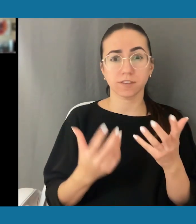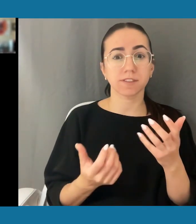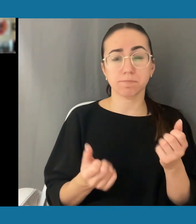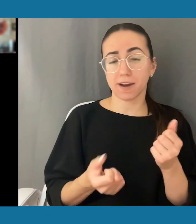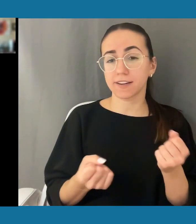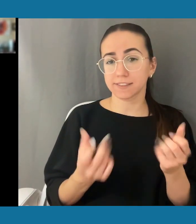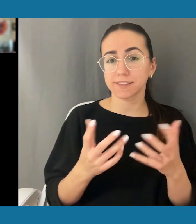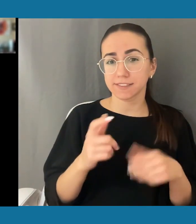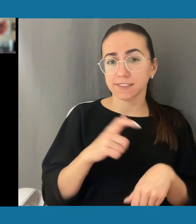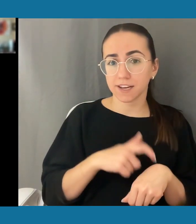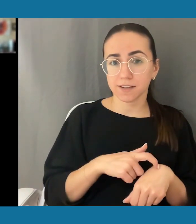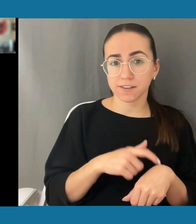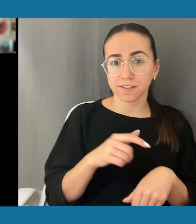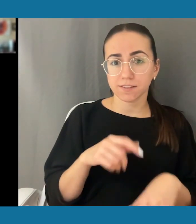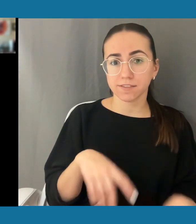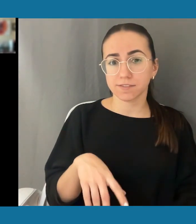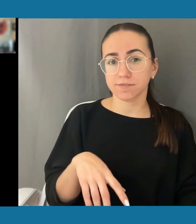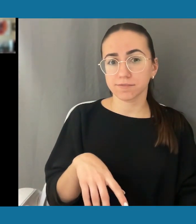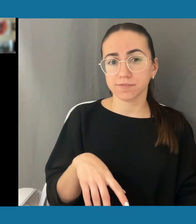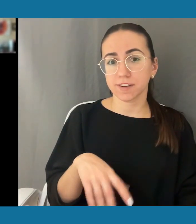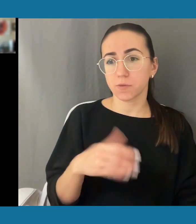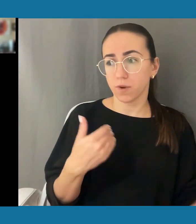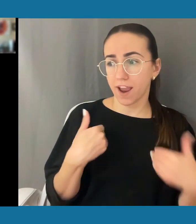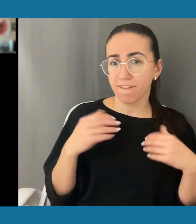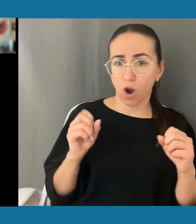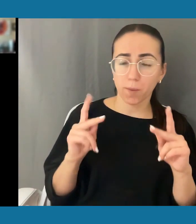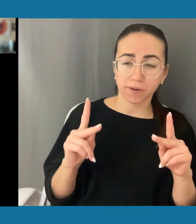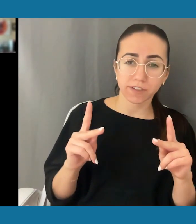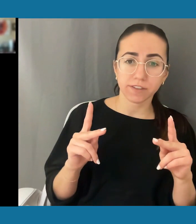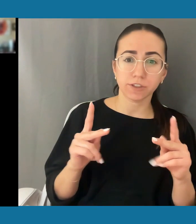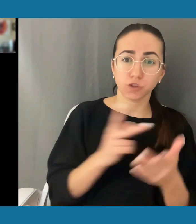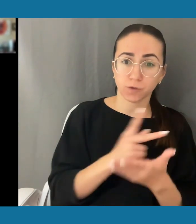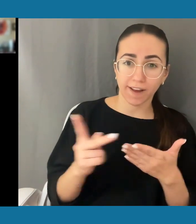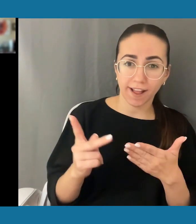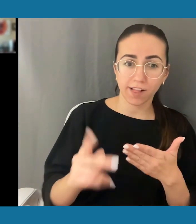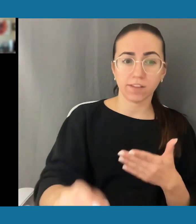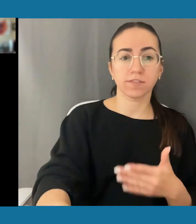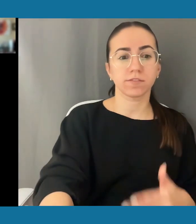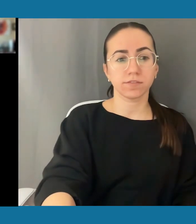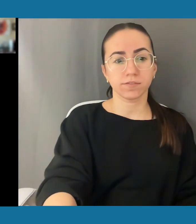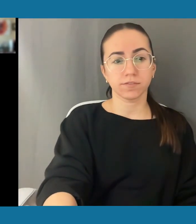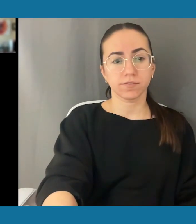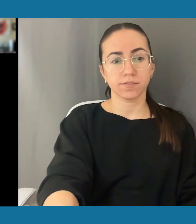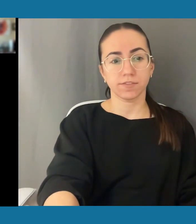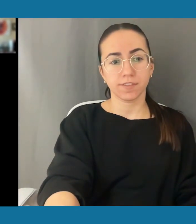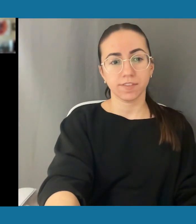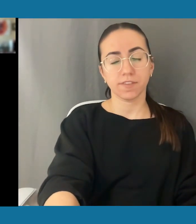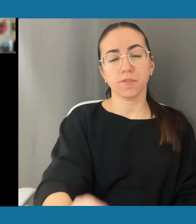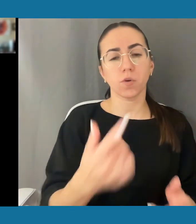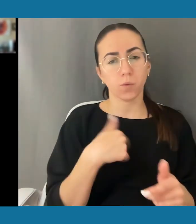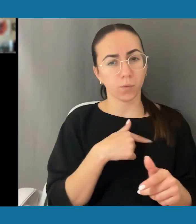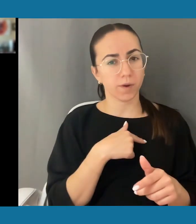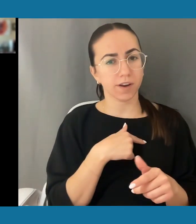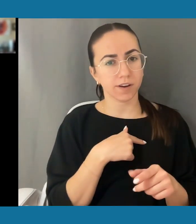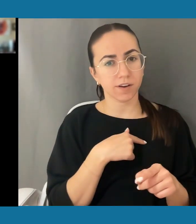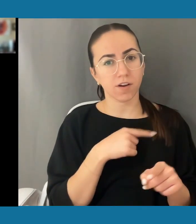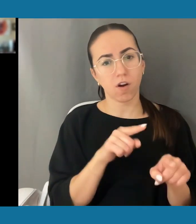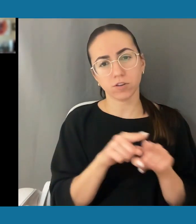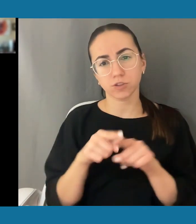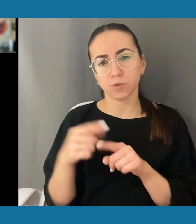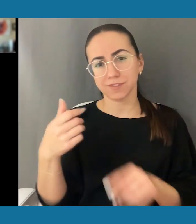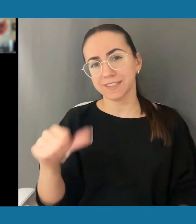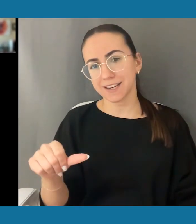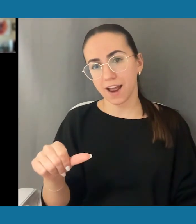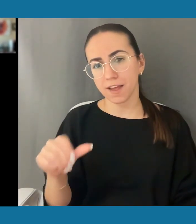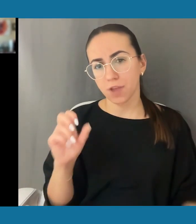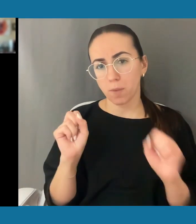to fail and to make poor decisions, we're also denying them the opportunity to learn from those decisions, to